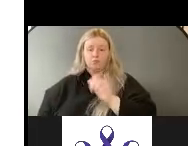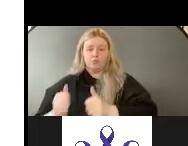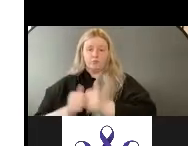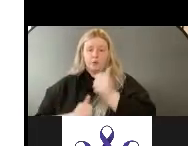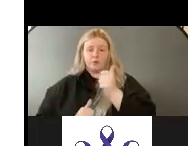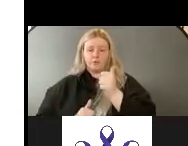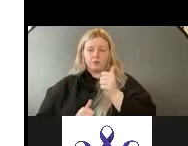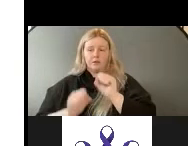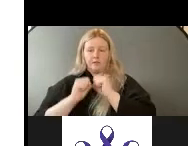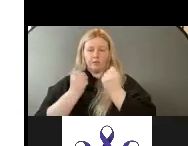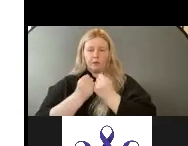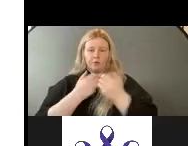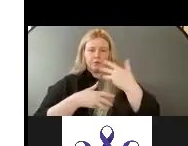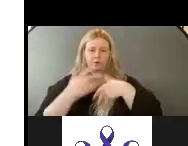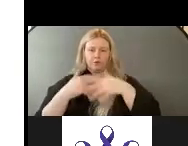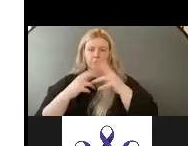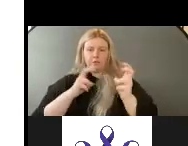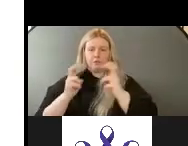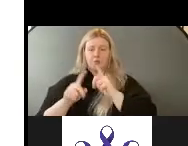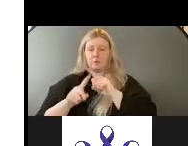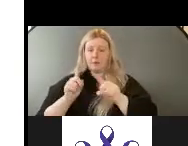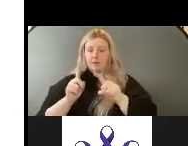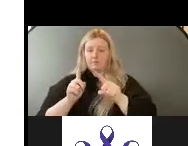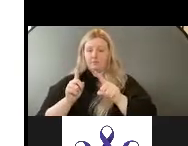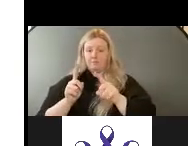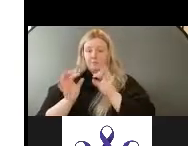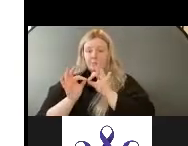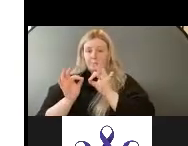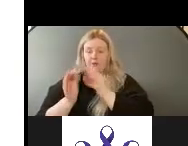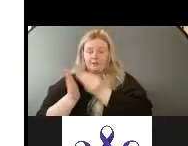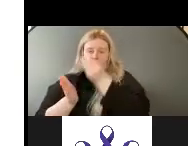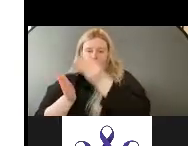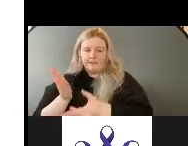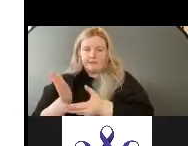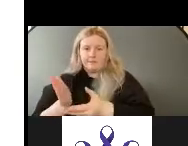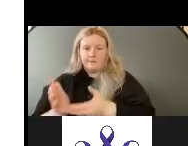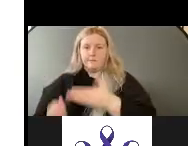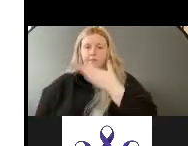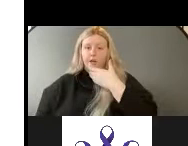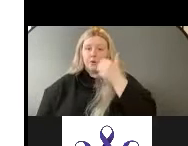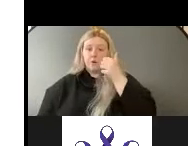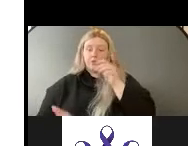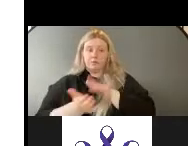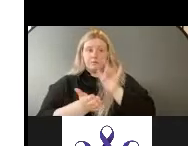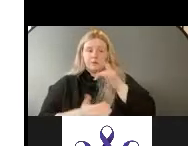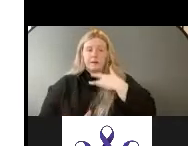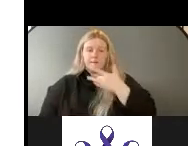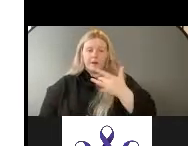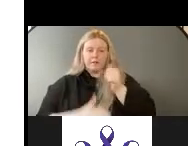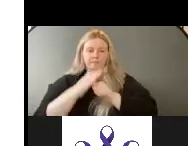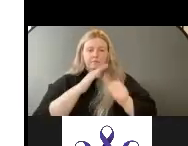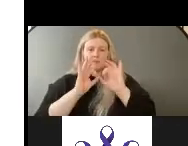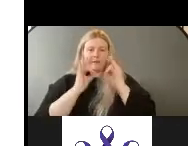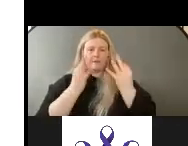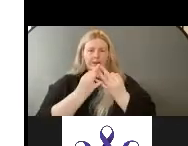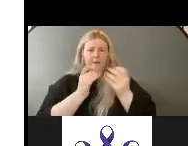which I would argue is the most expensive response possible. Elder abuse is often included under family violence, but it gets ignored,